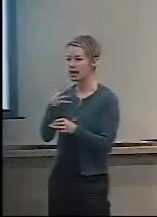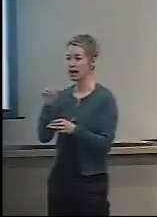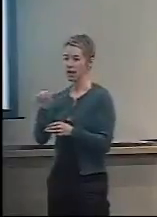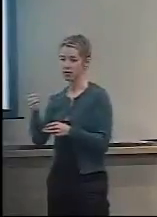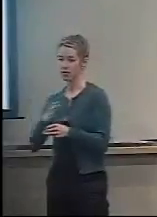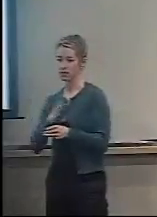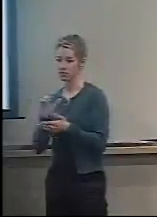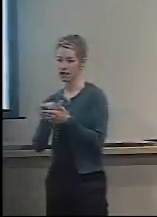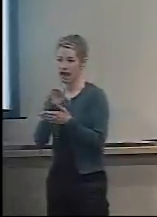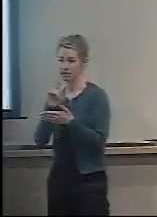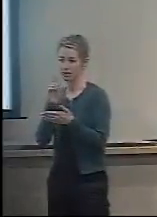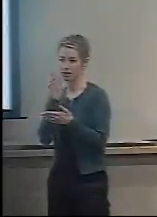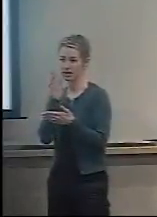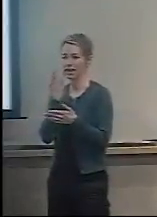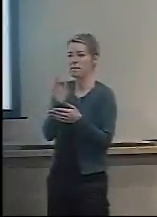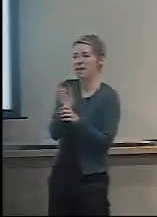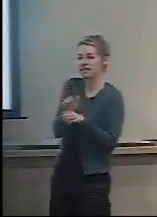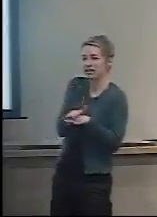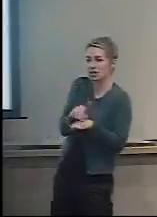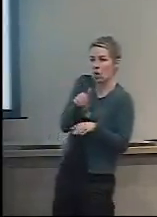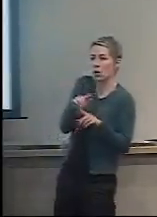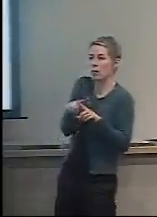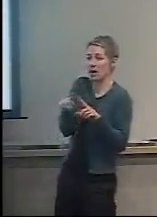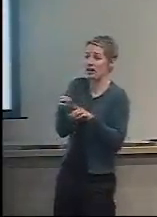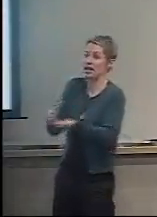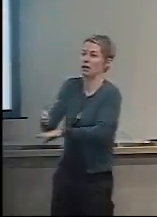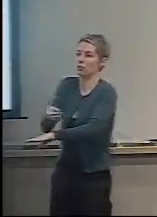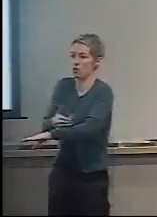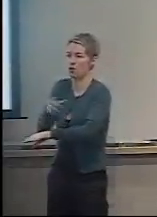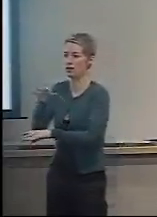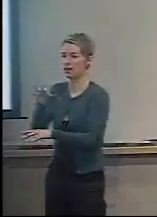that actually slow us down a little bit, but does improve the fidelity.